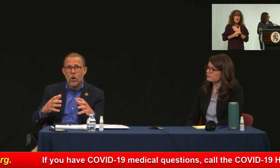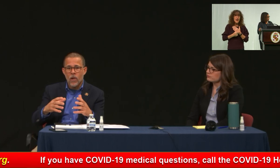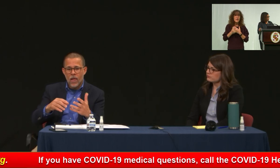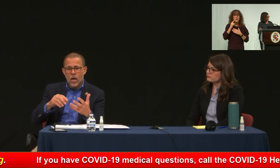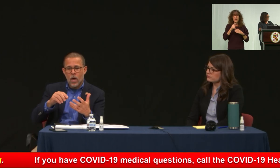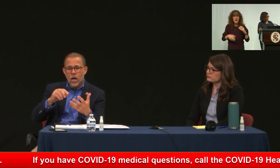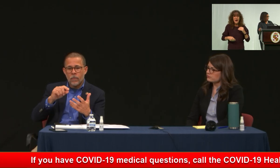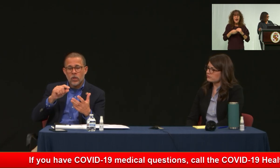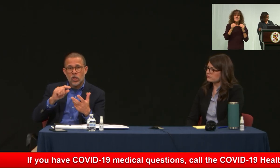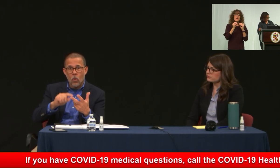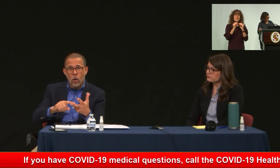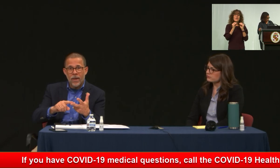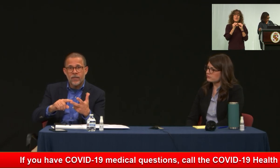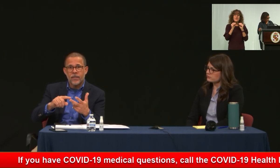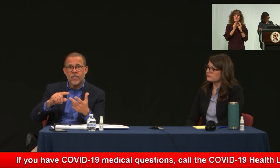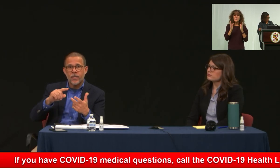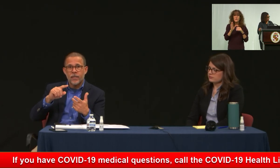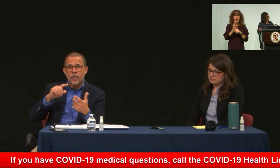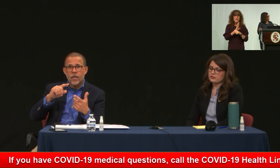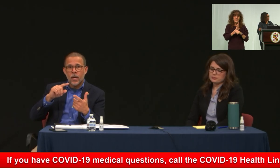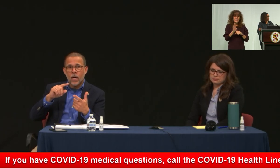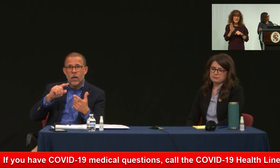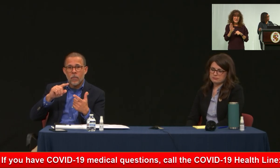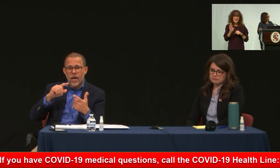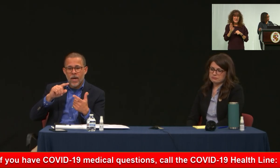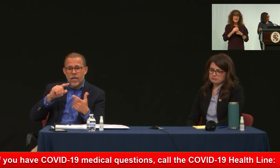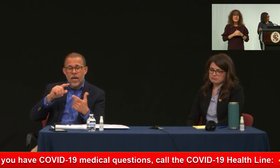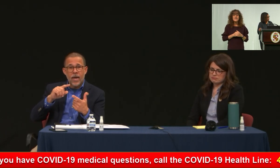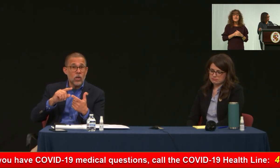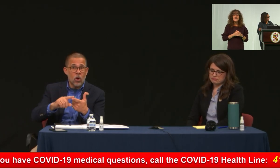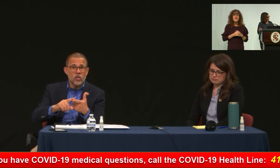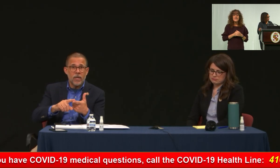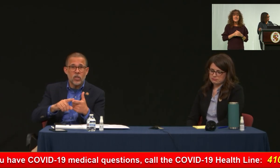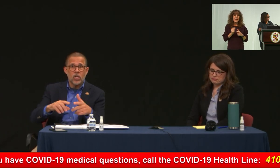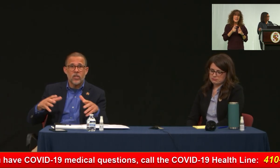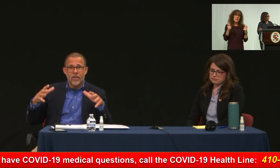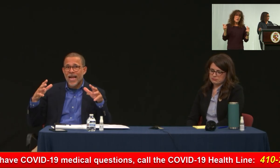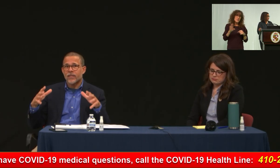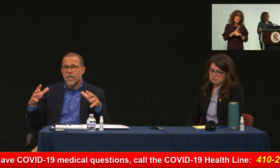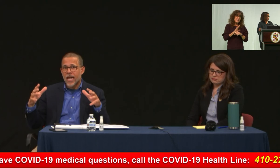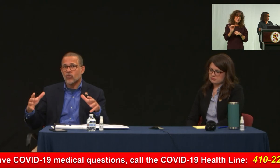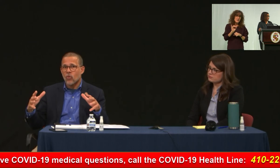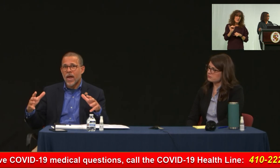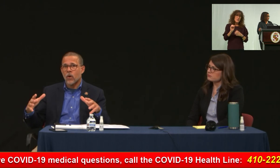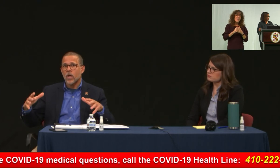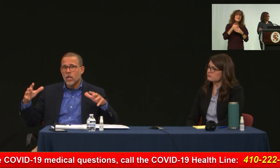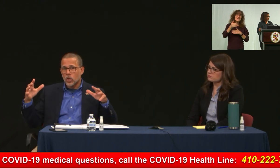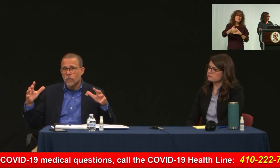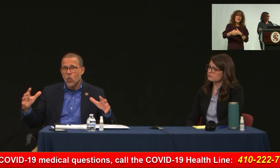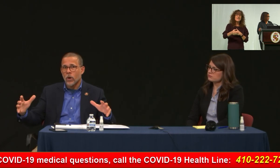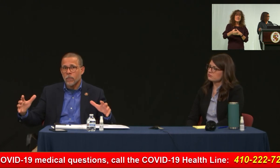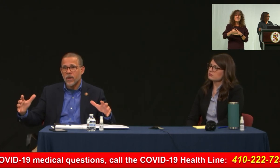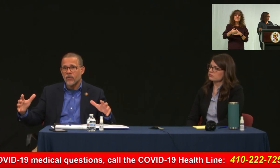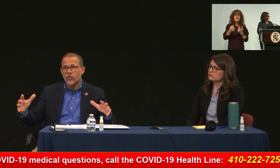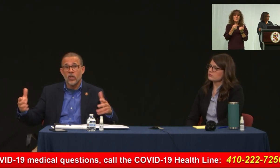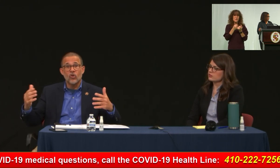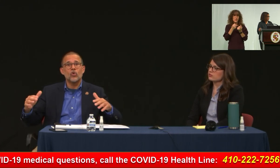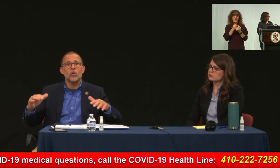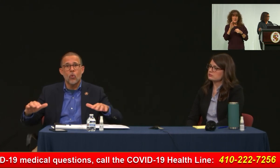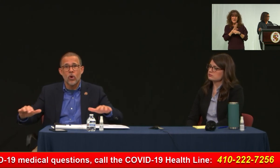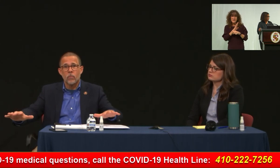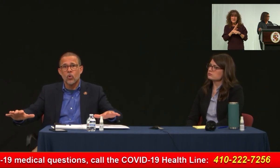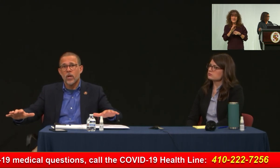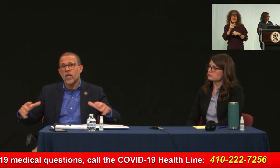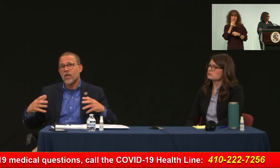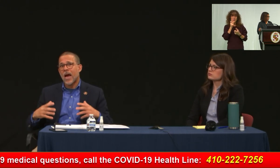do more. Small businesses and large businesses, that's the next round, supporting businesses